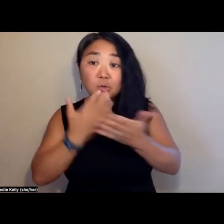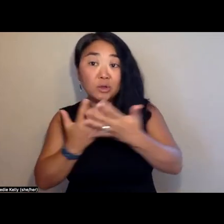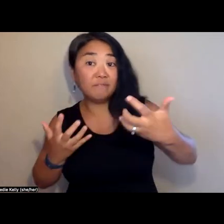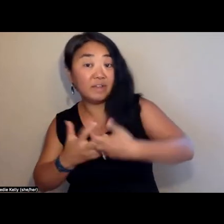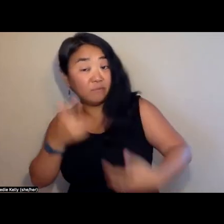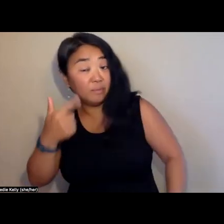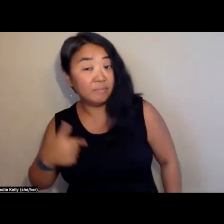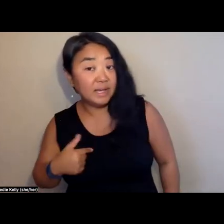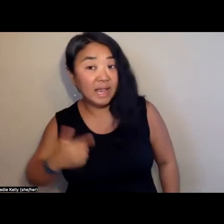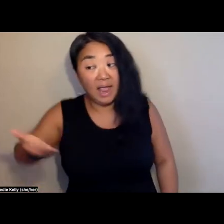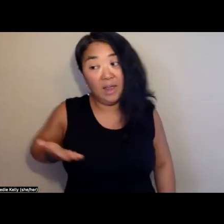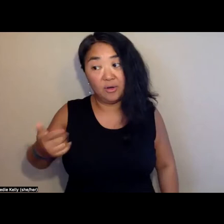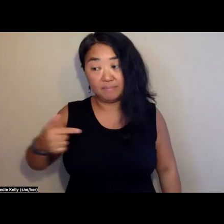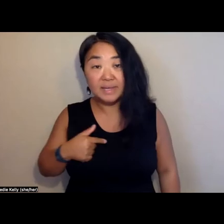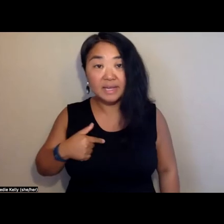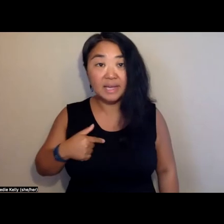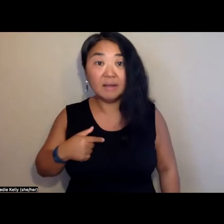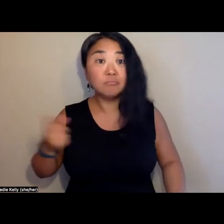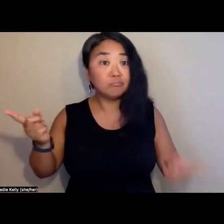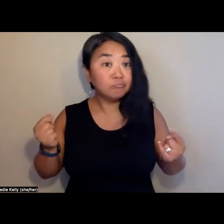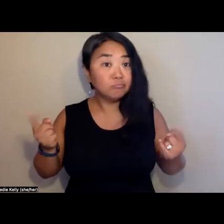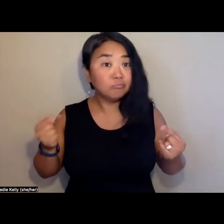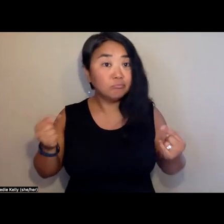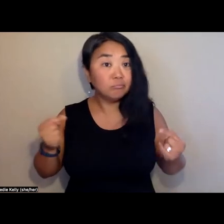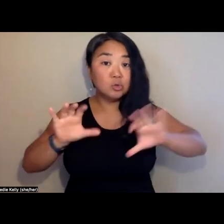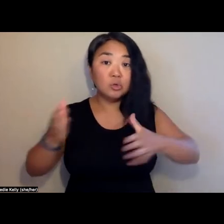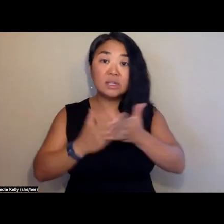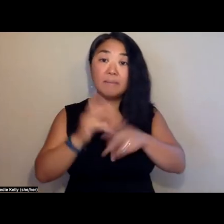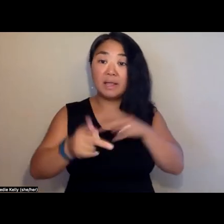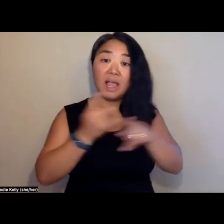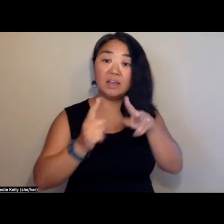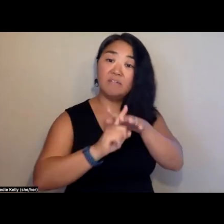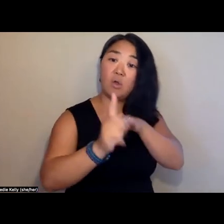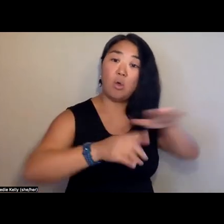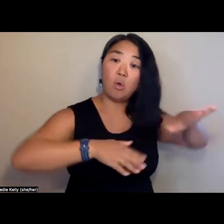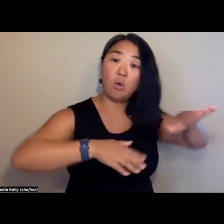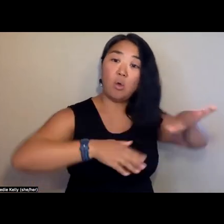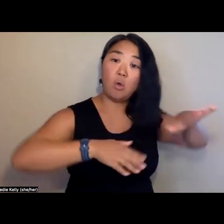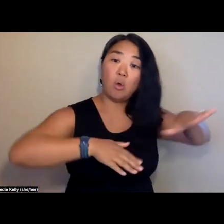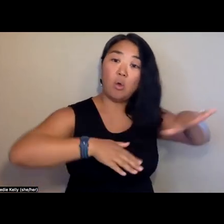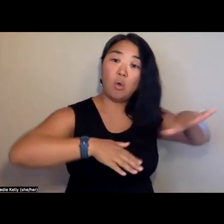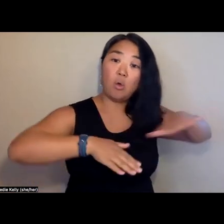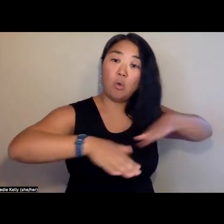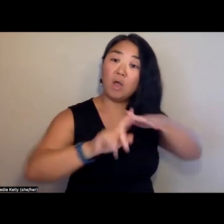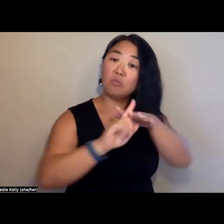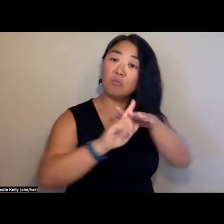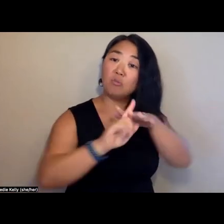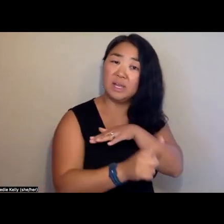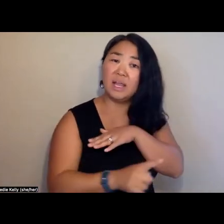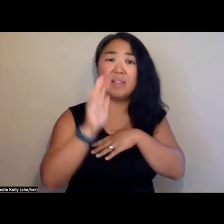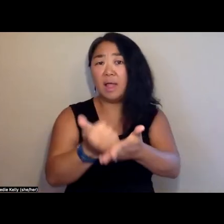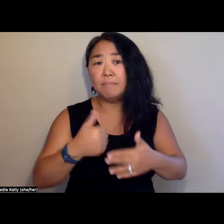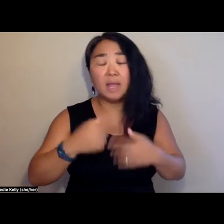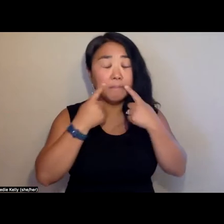for hiring me to come and do a type of walk retreat, that would be a great way to help me bring this project to new audiences and